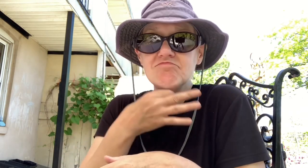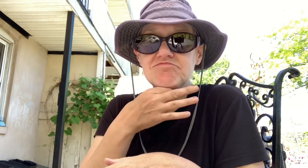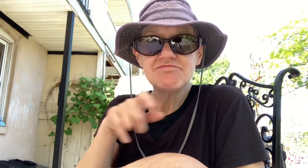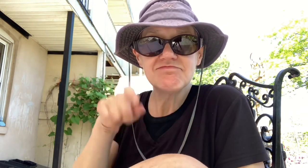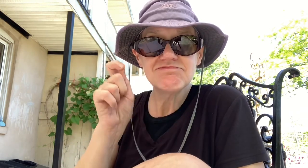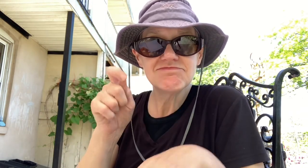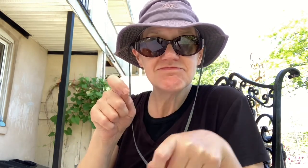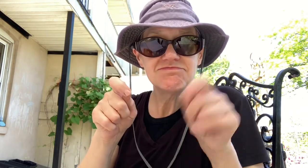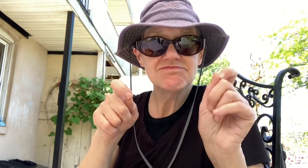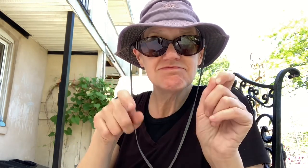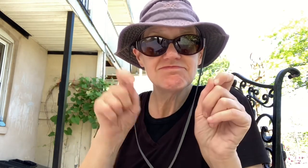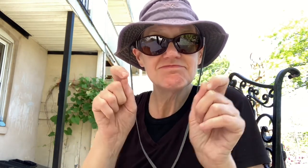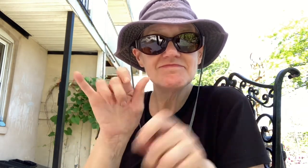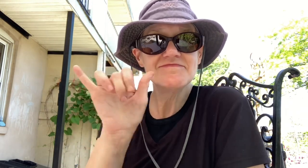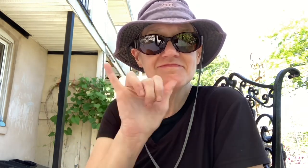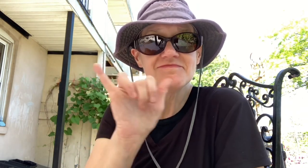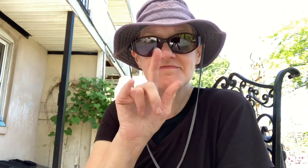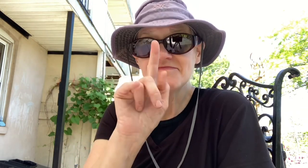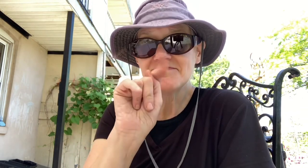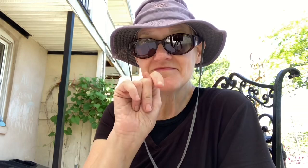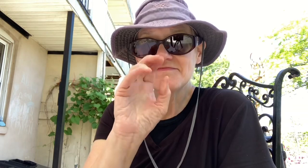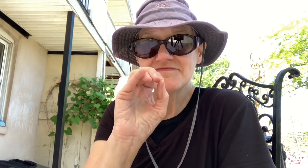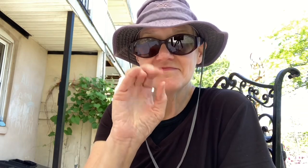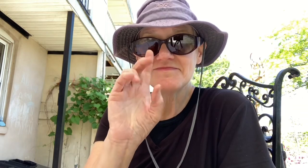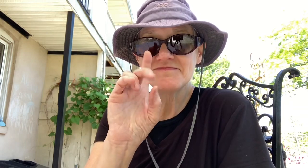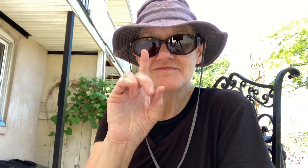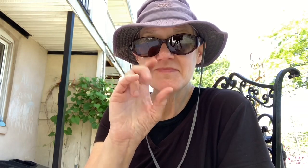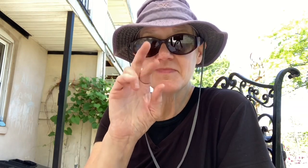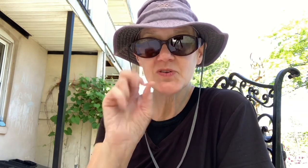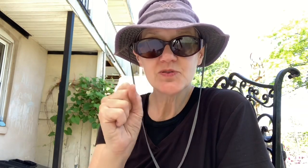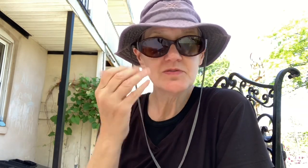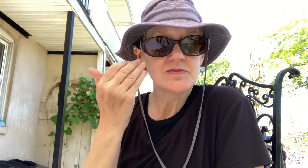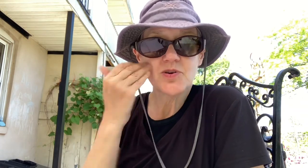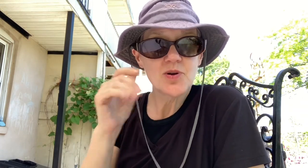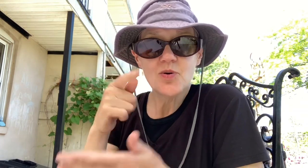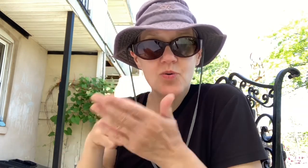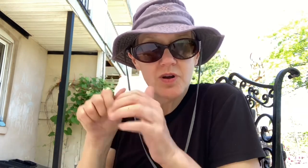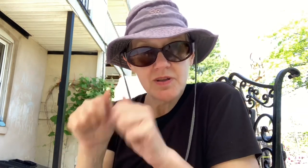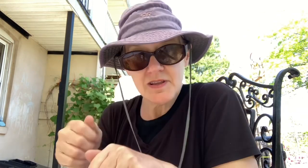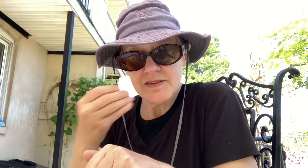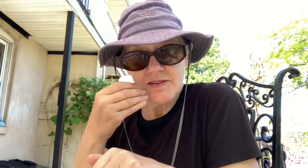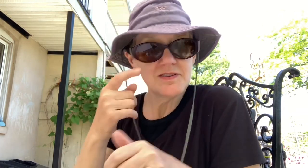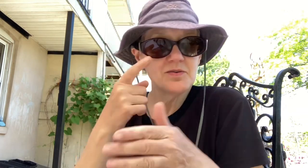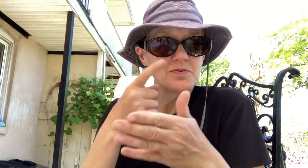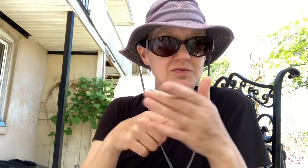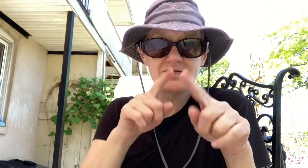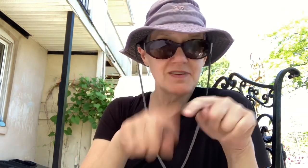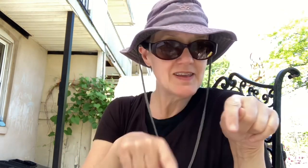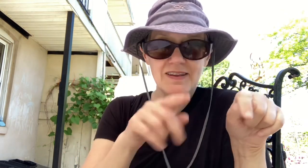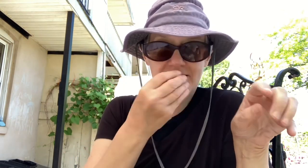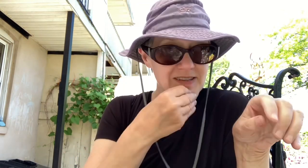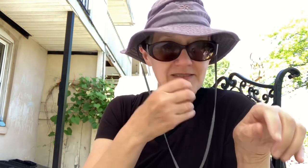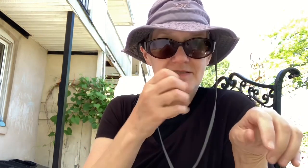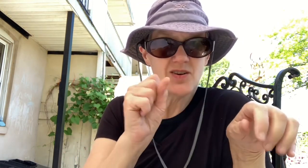baby fledglings, they're curious. They're like toddlers. They don't know what's edible and what's not, and they